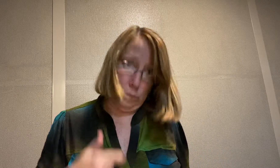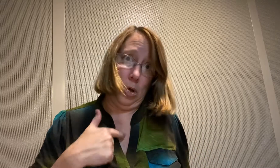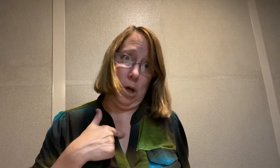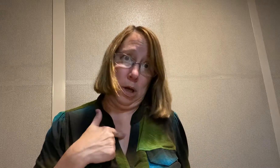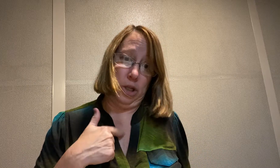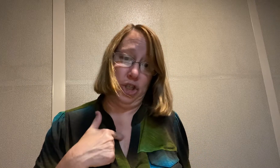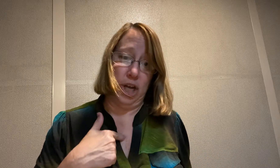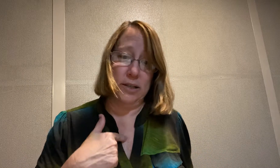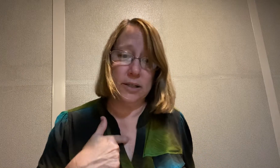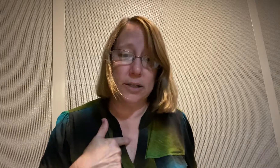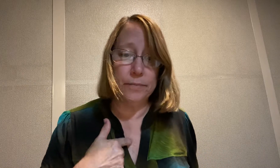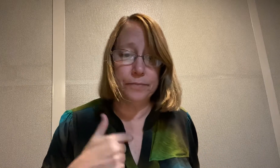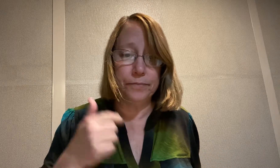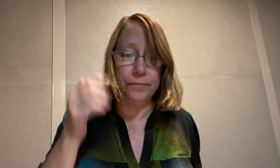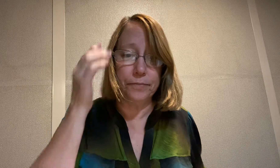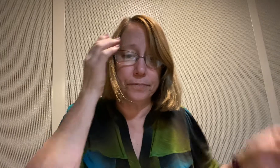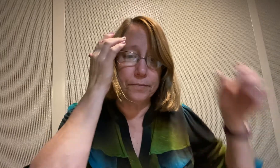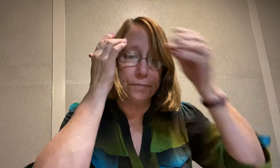on his chest.